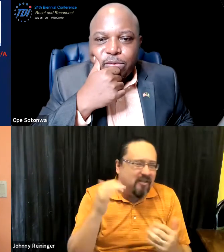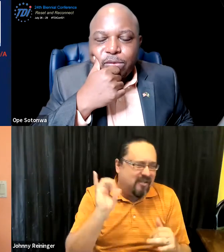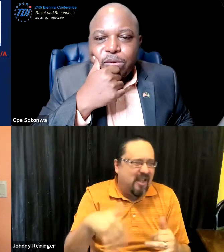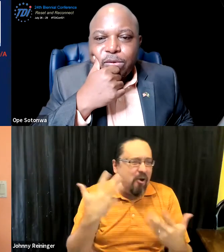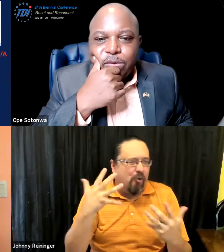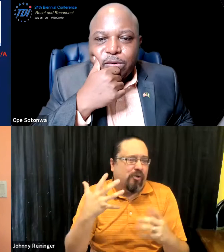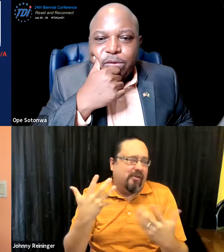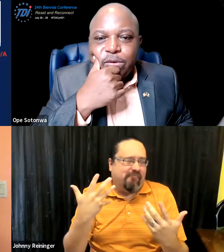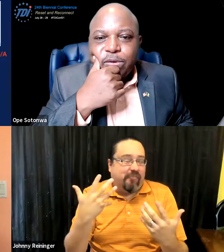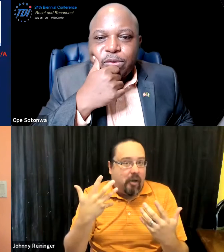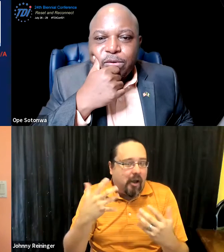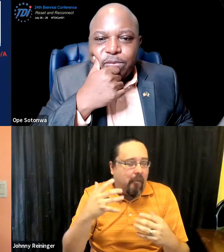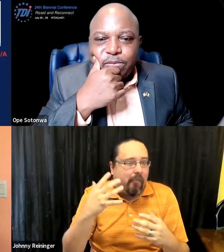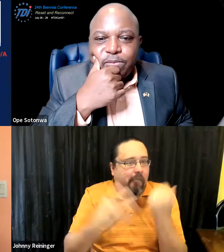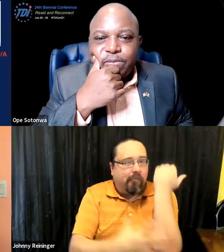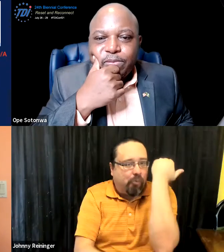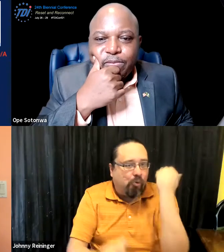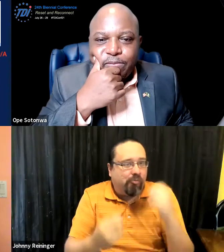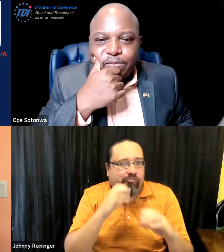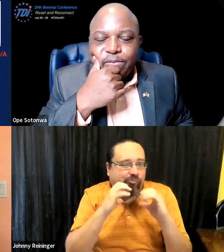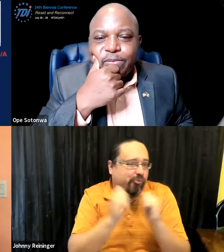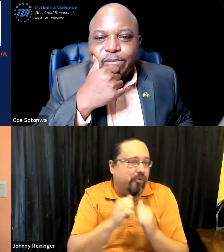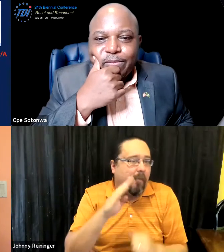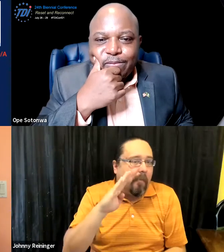skin. And like I mentioned, with the